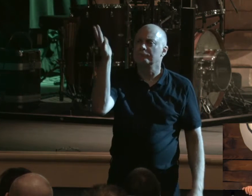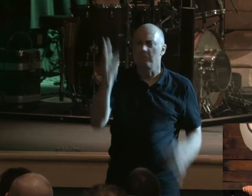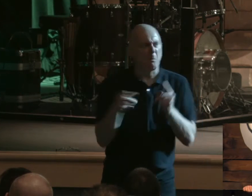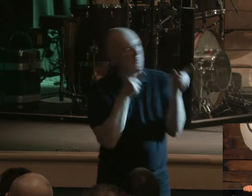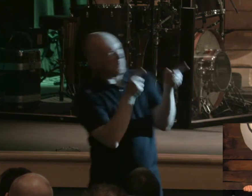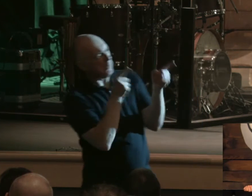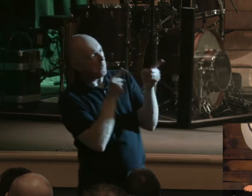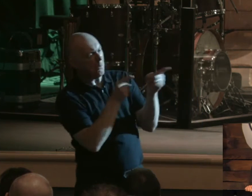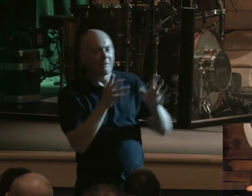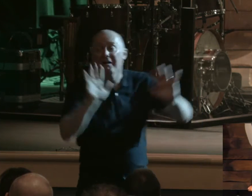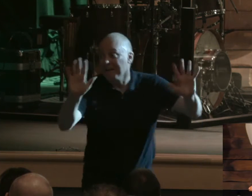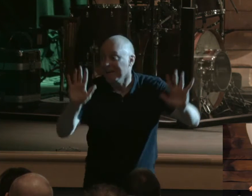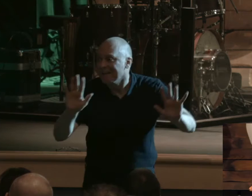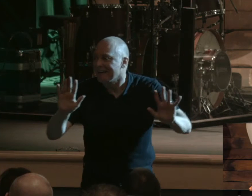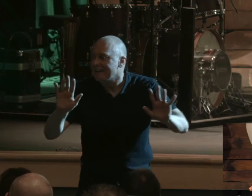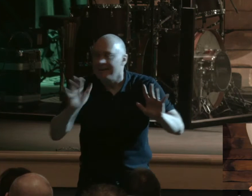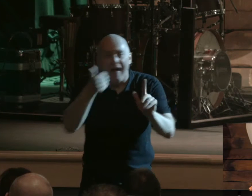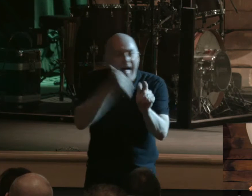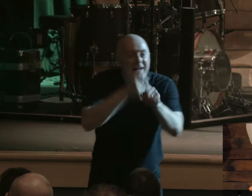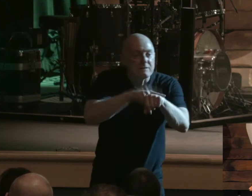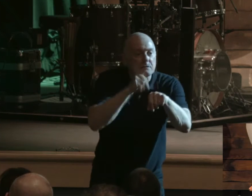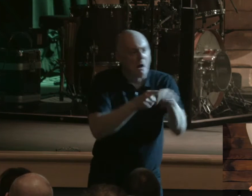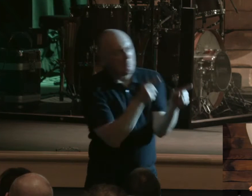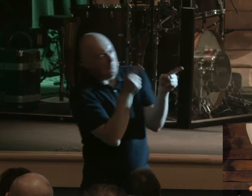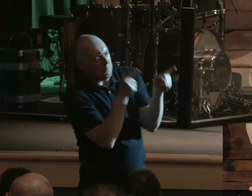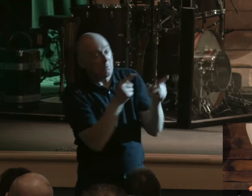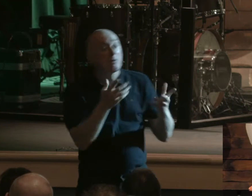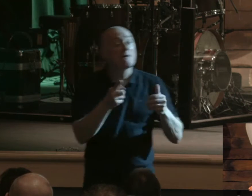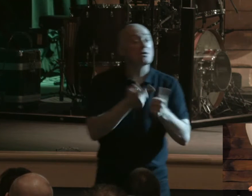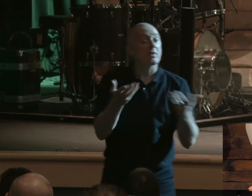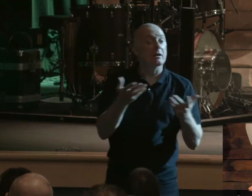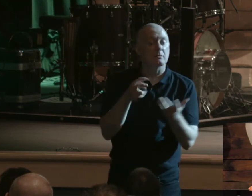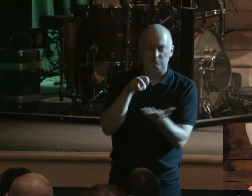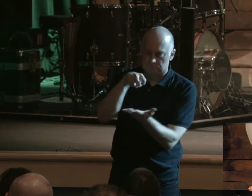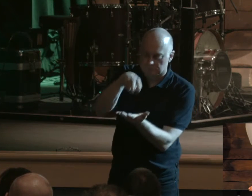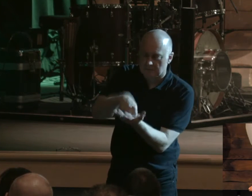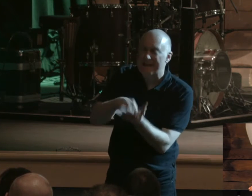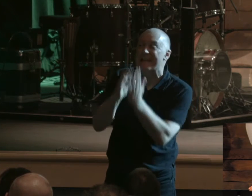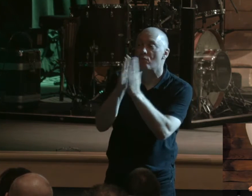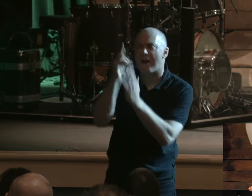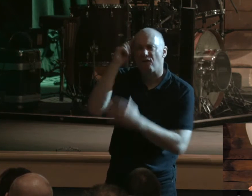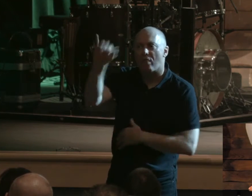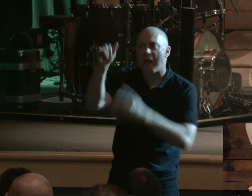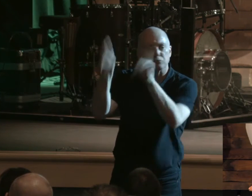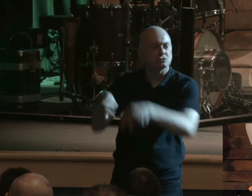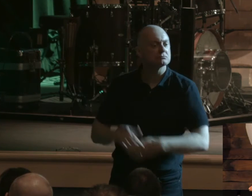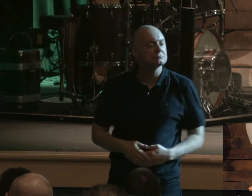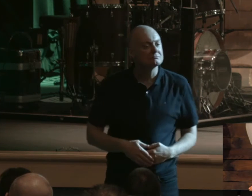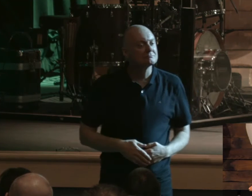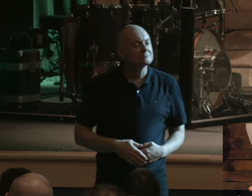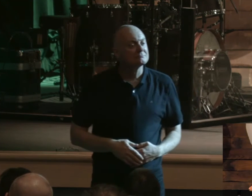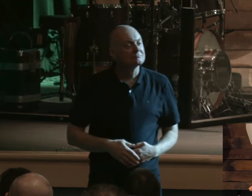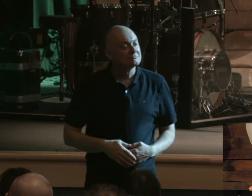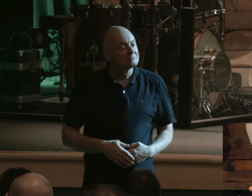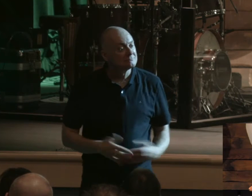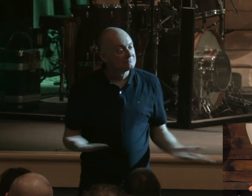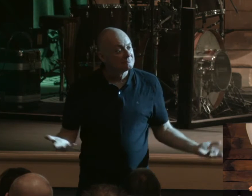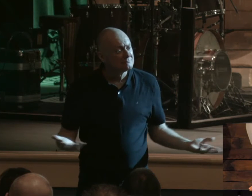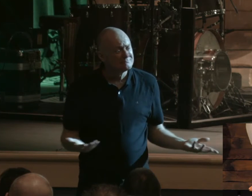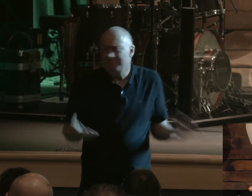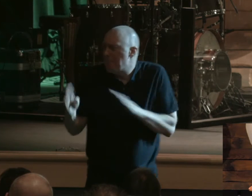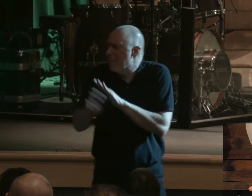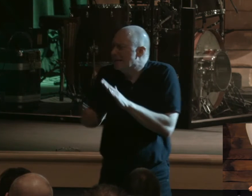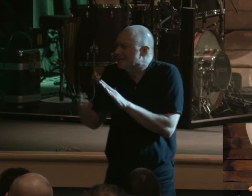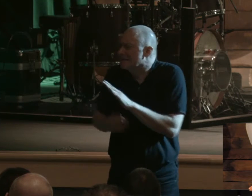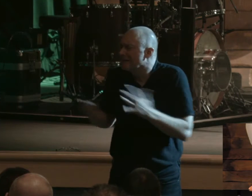did, though, is I was so amazed by this. Every time he was attacked, the first thing he did, he got on his knees and he prayed for the person who was attacking him. Now, that seems so basic.